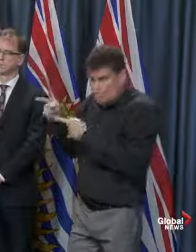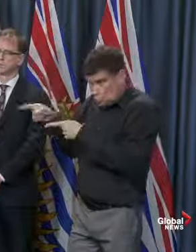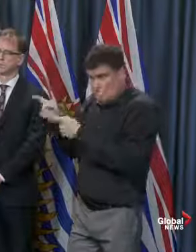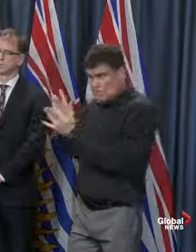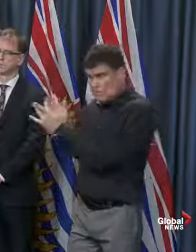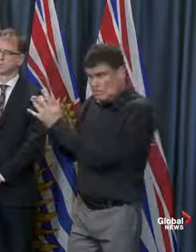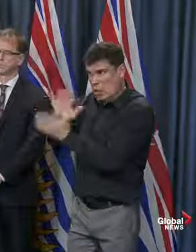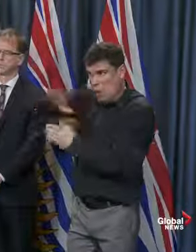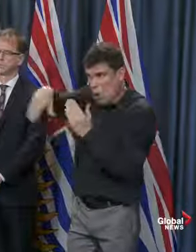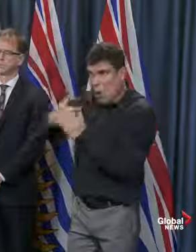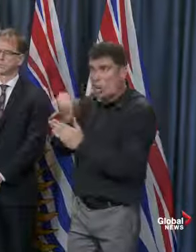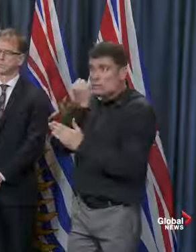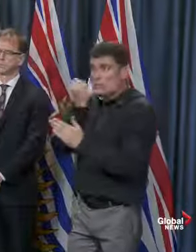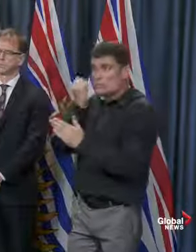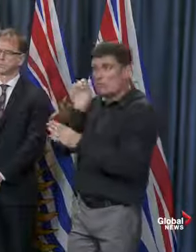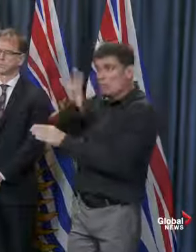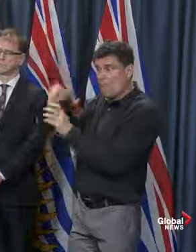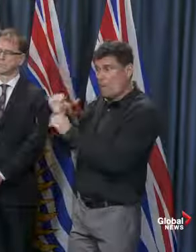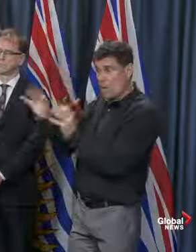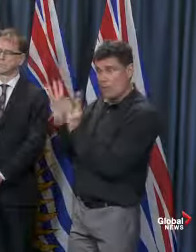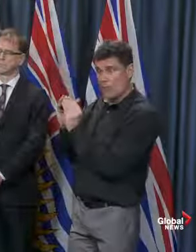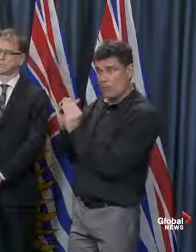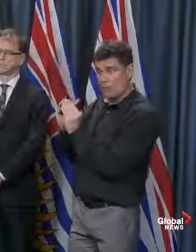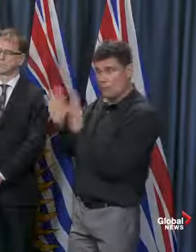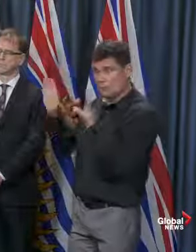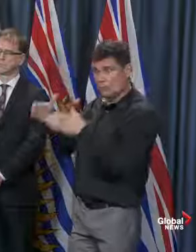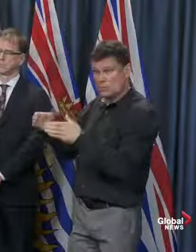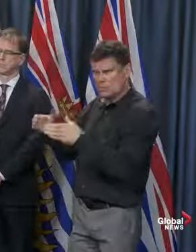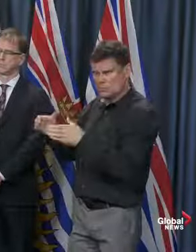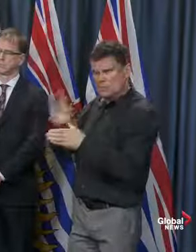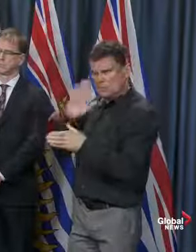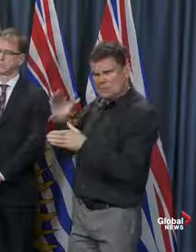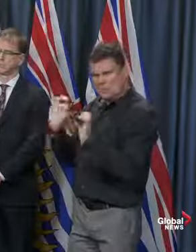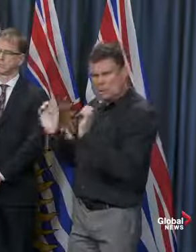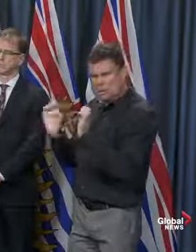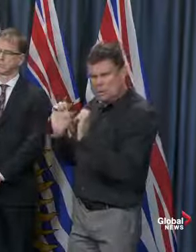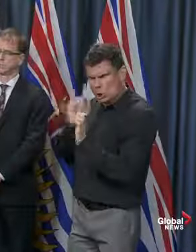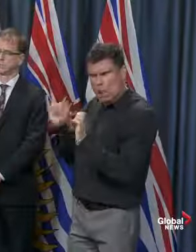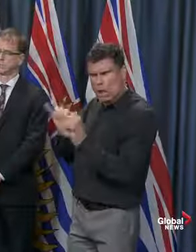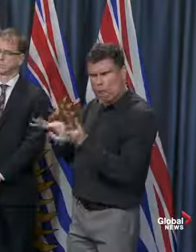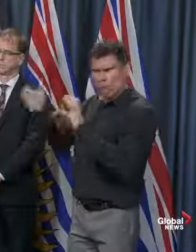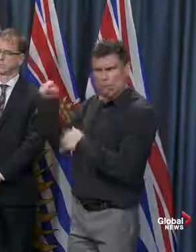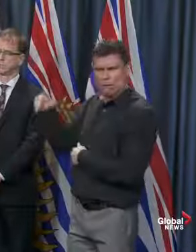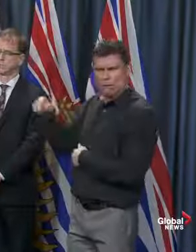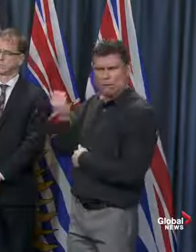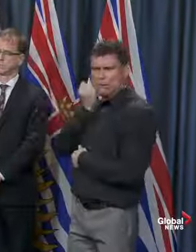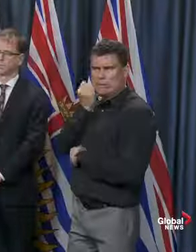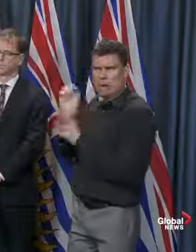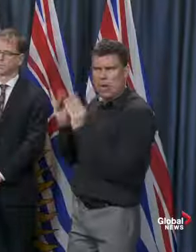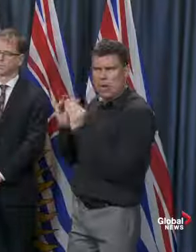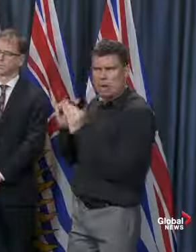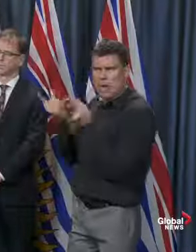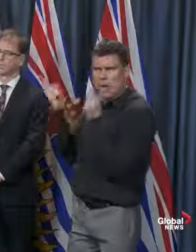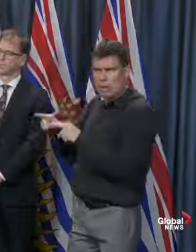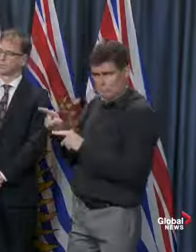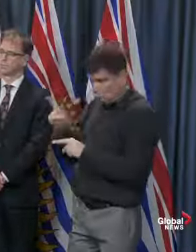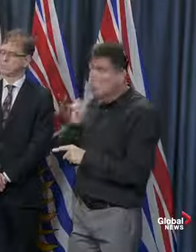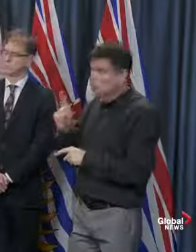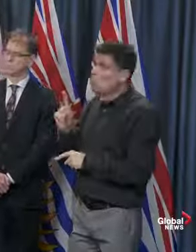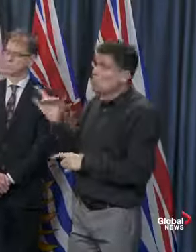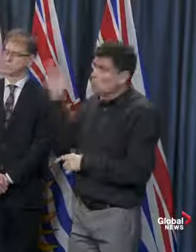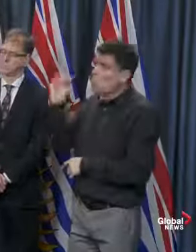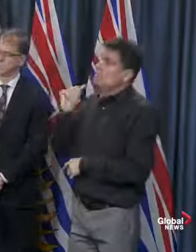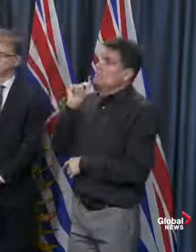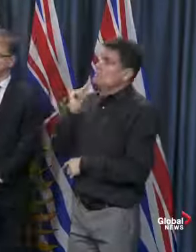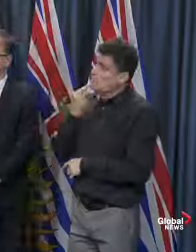How are you trying to track them down? It sounds like it's pretty urgent that this was a real place of spread. Yeah, so this is, I don't have